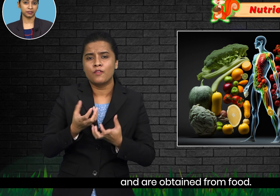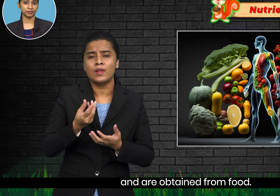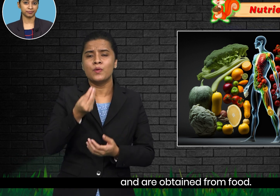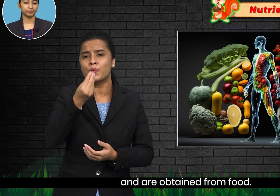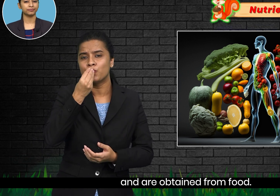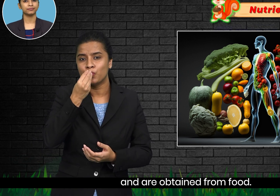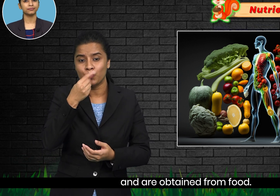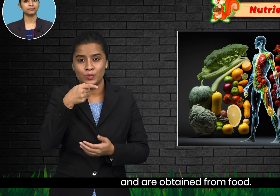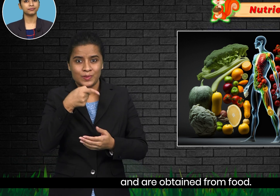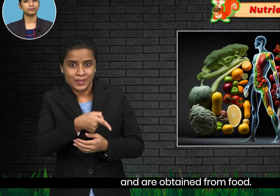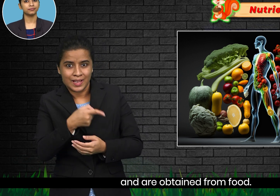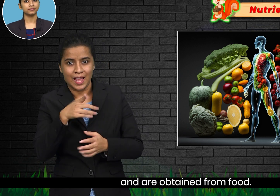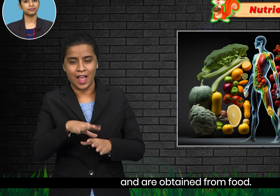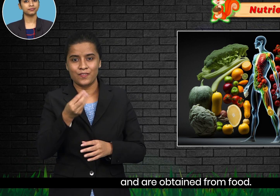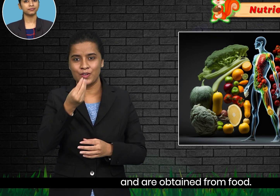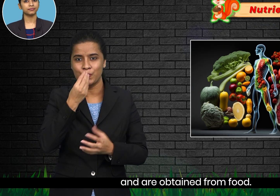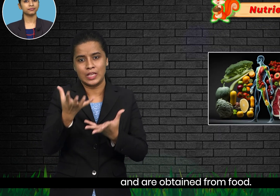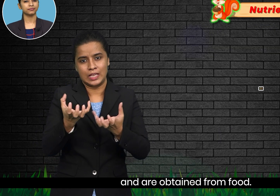food.